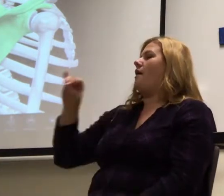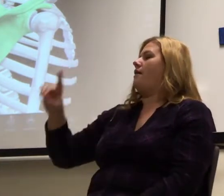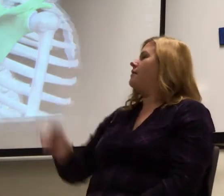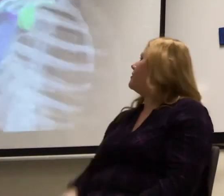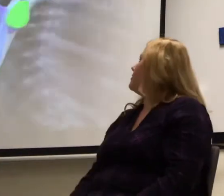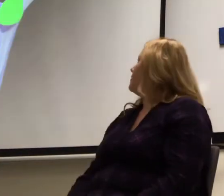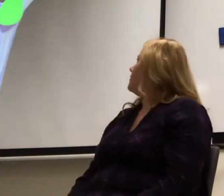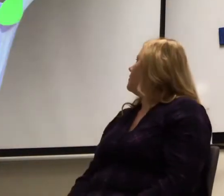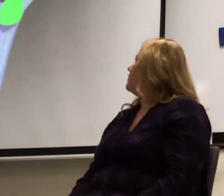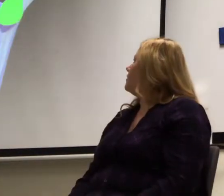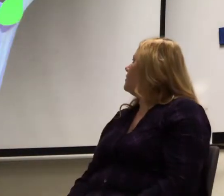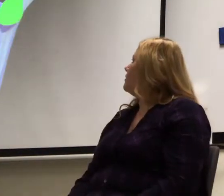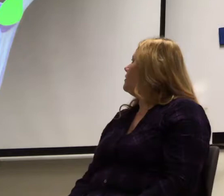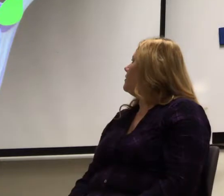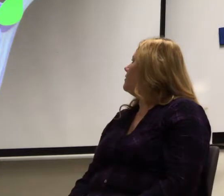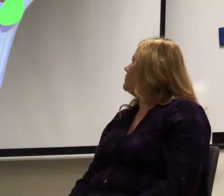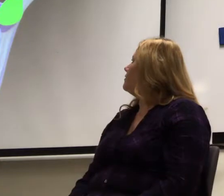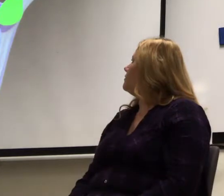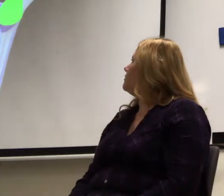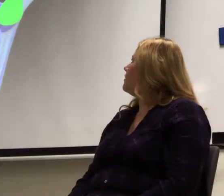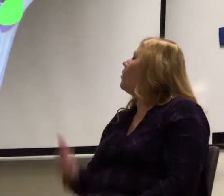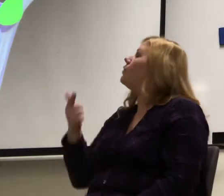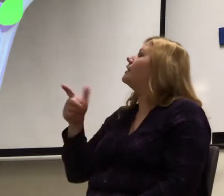There it is. What's in